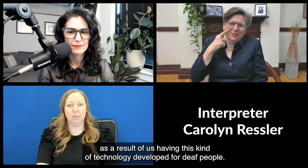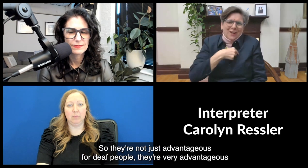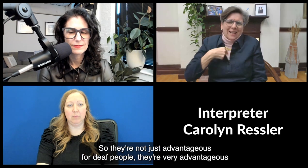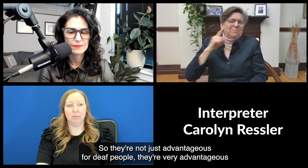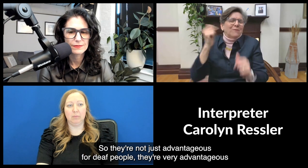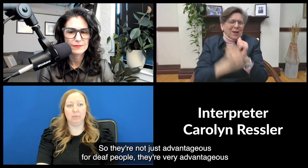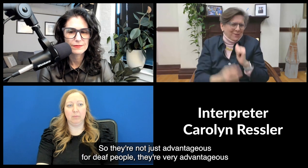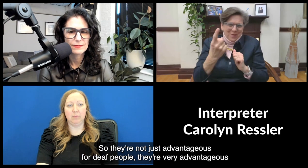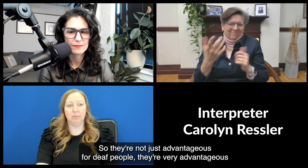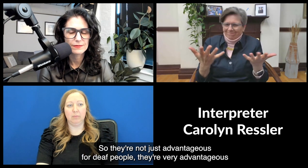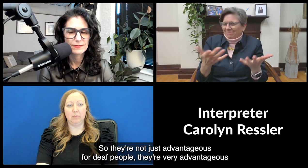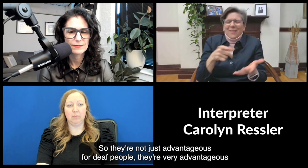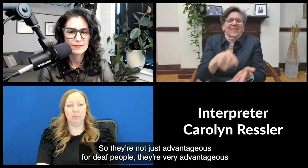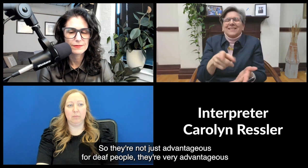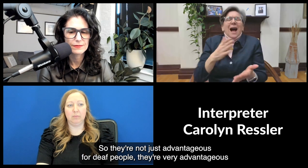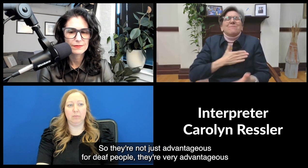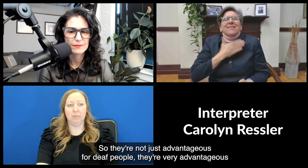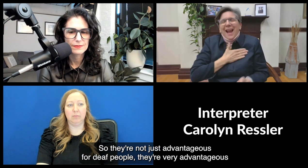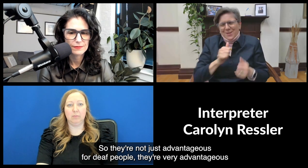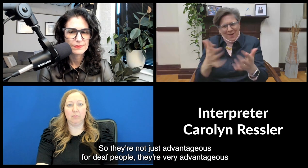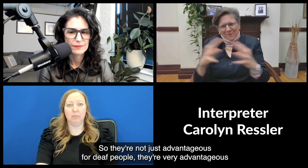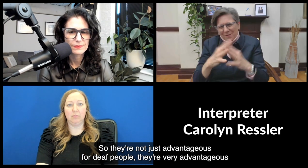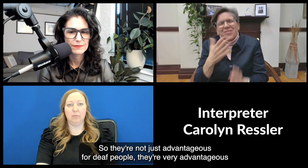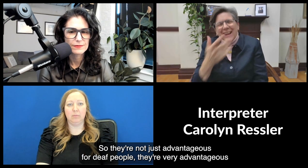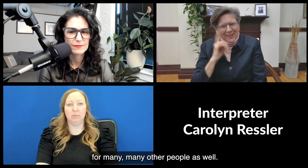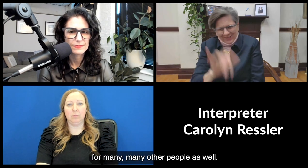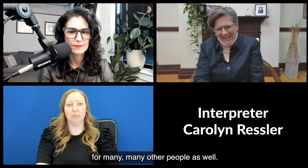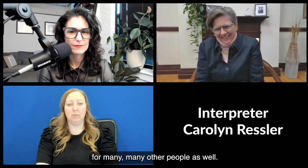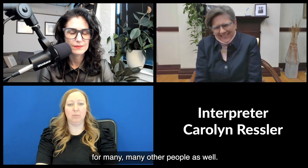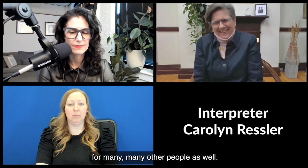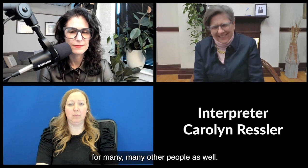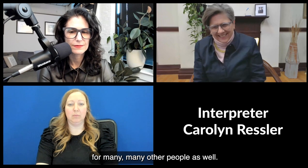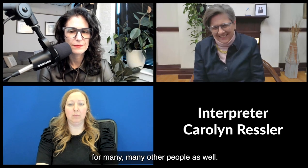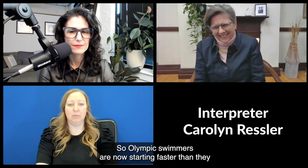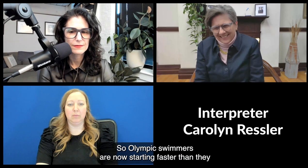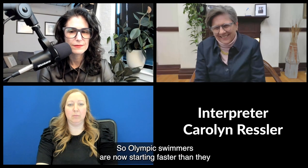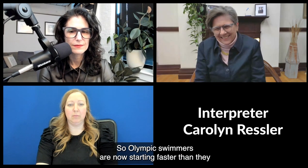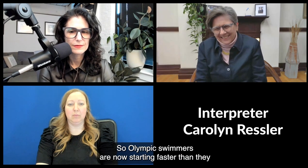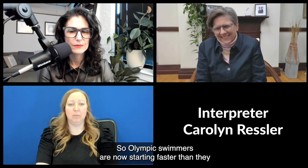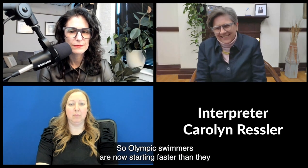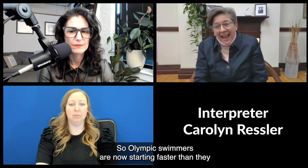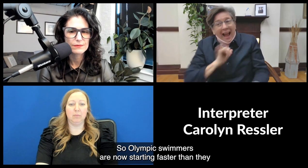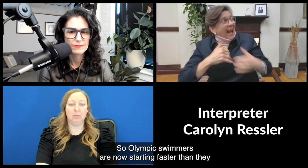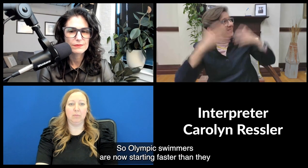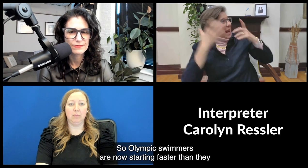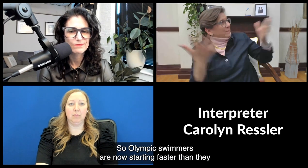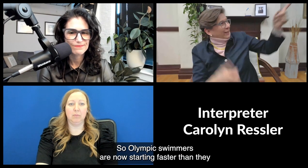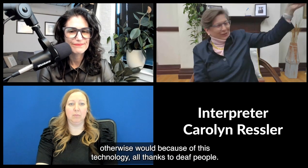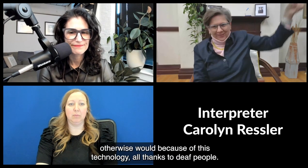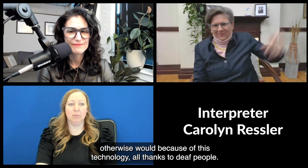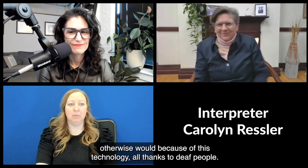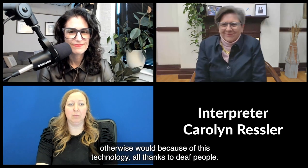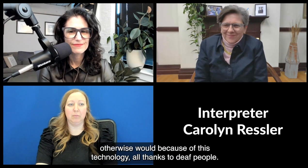us having these kinds of technologies developed for deaf people. So they're not just advantageous for deaf people. They're very advantageous for many, many other people as well. So